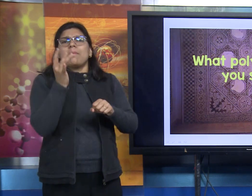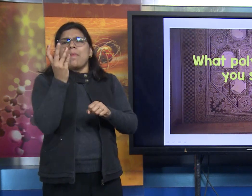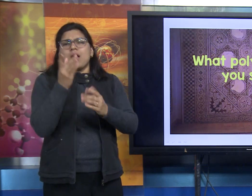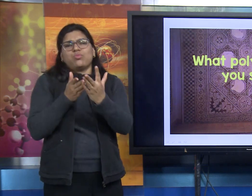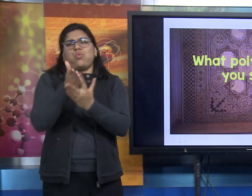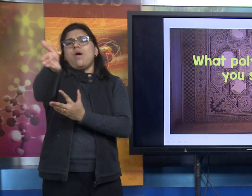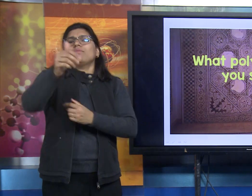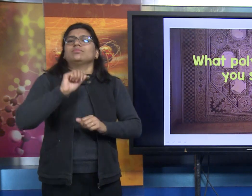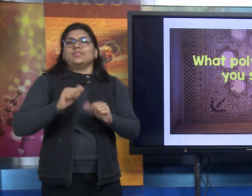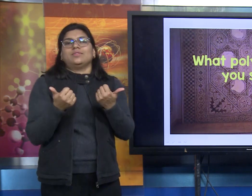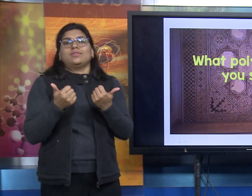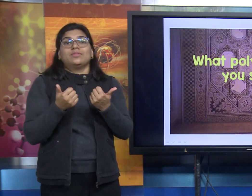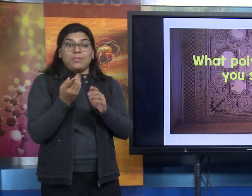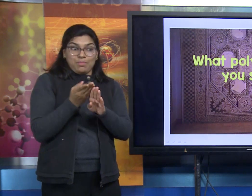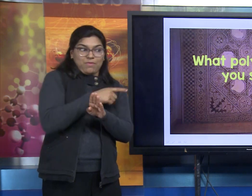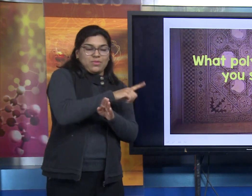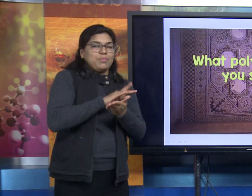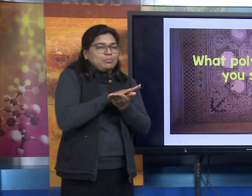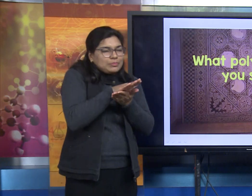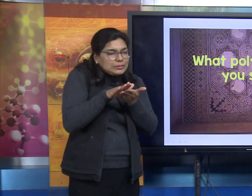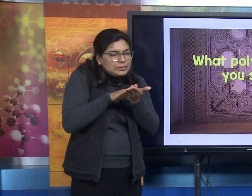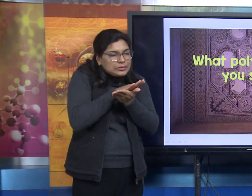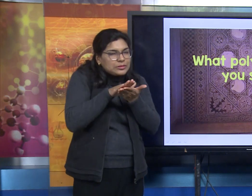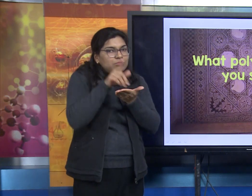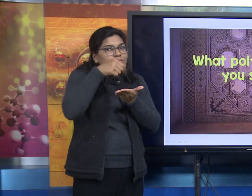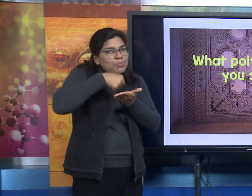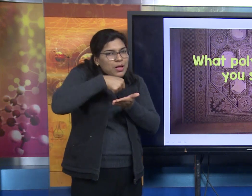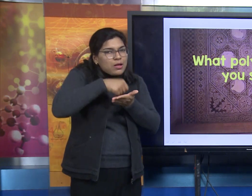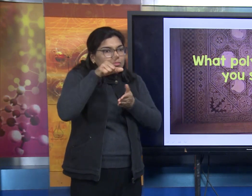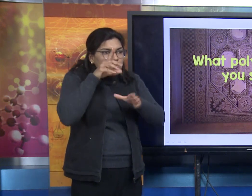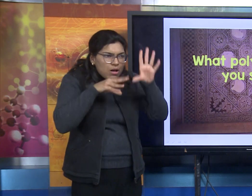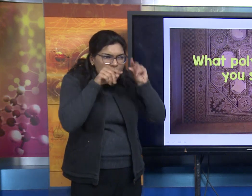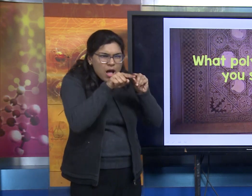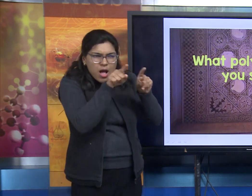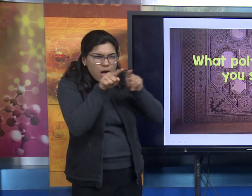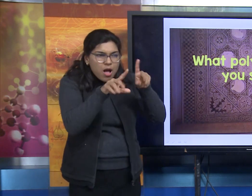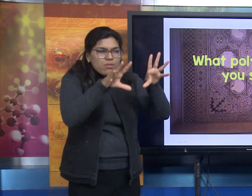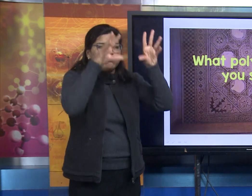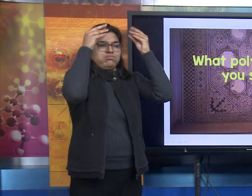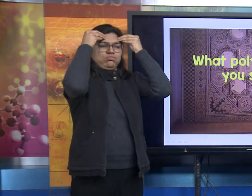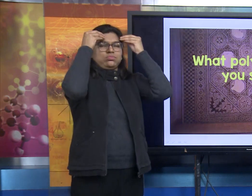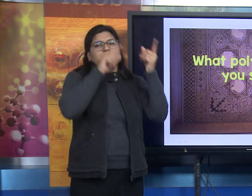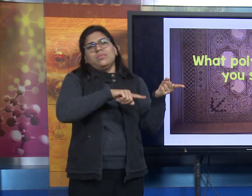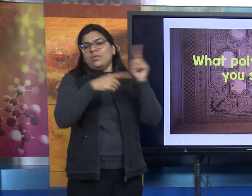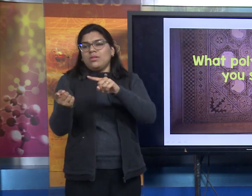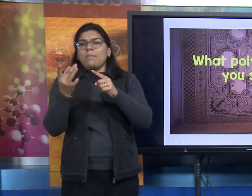to express yourself so that you can do good in mathematics. This is all the